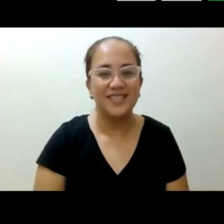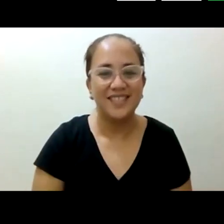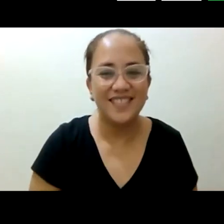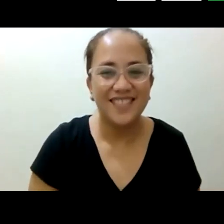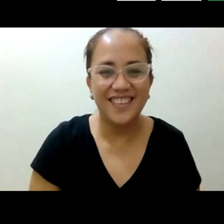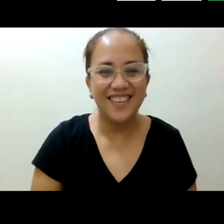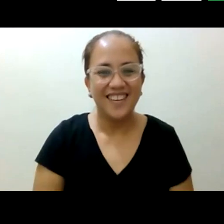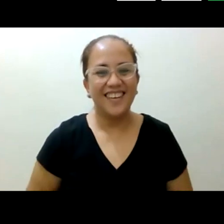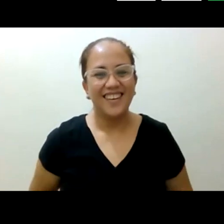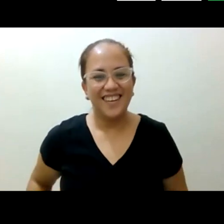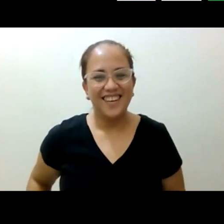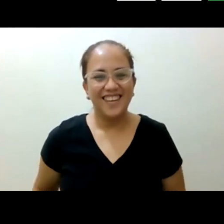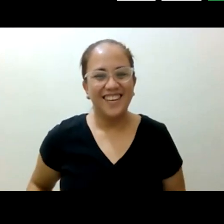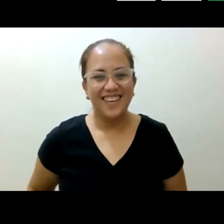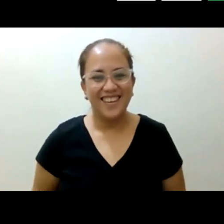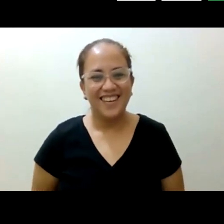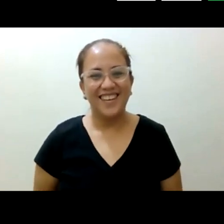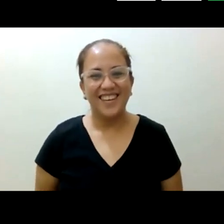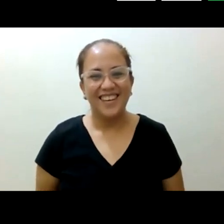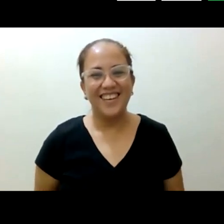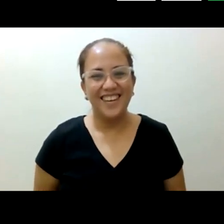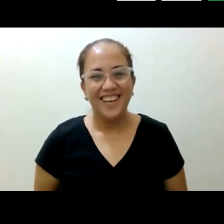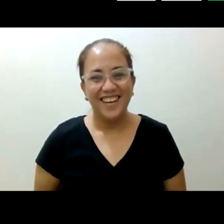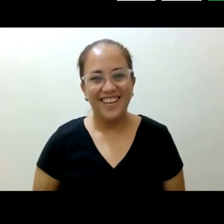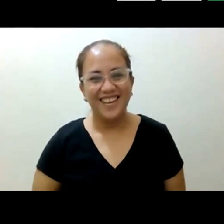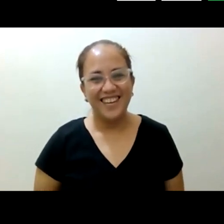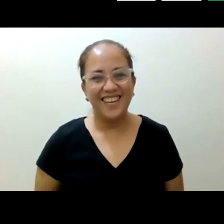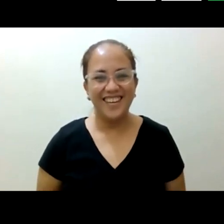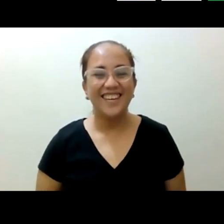right. I was just joking, but okay.